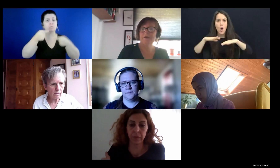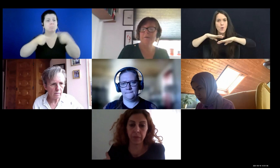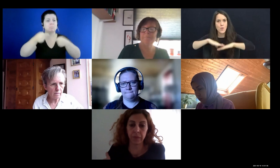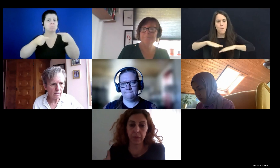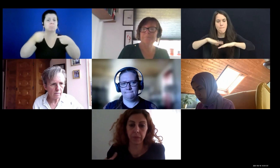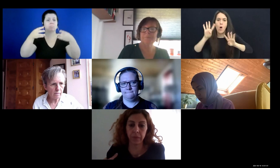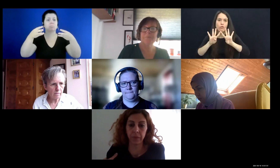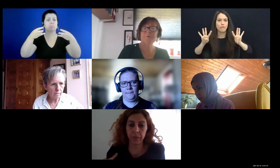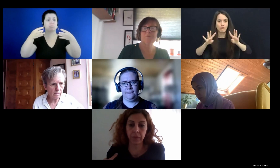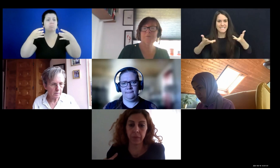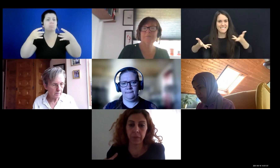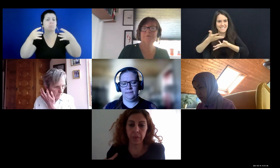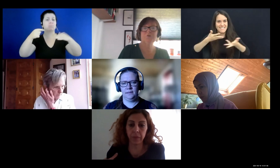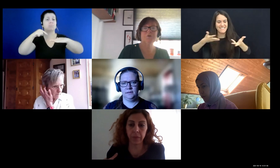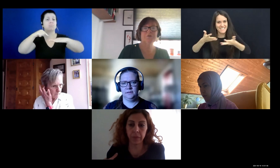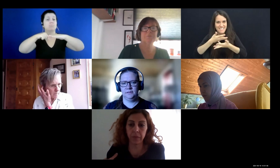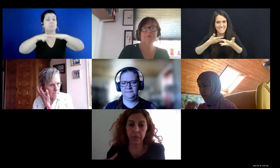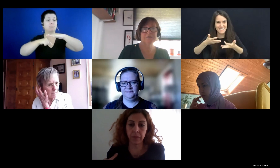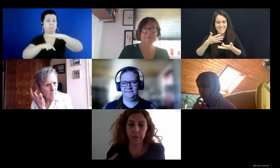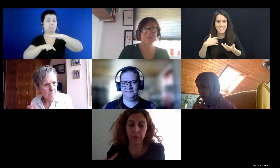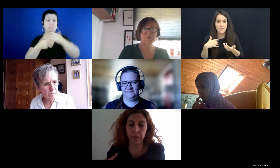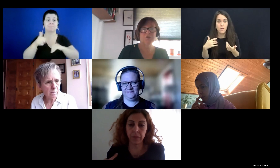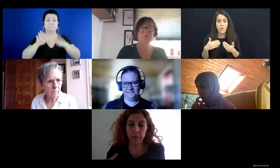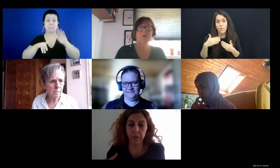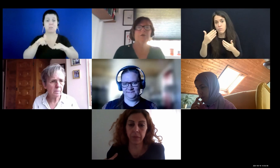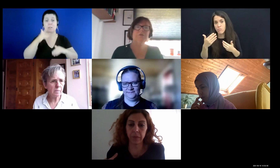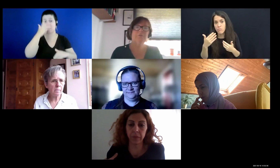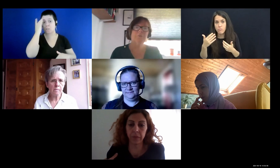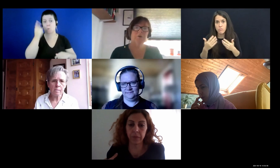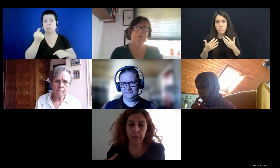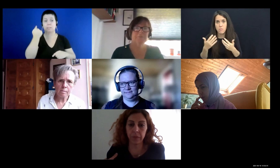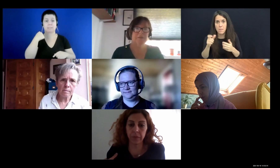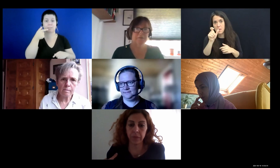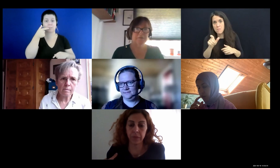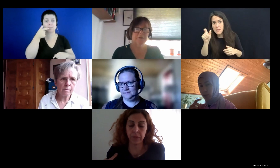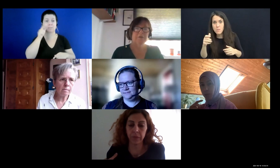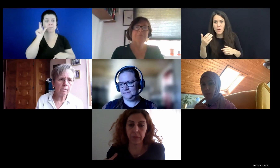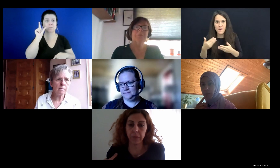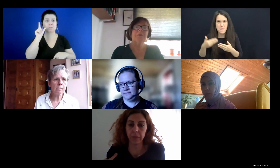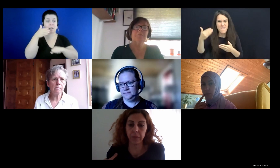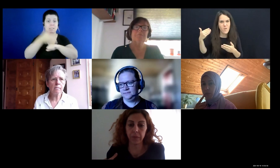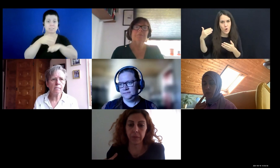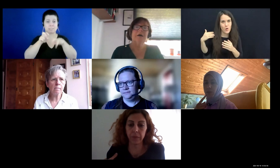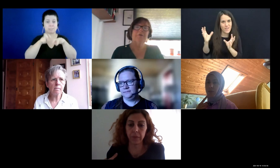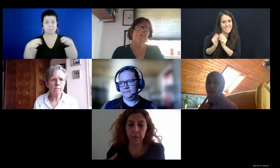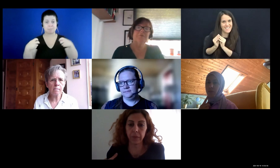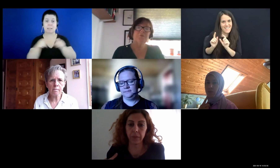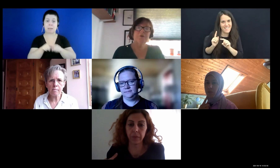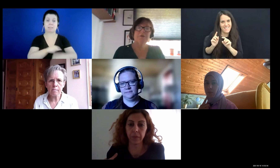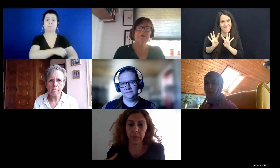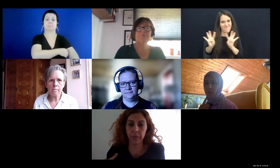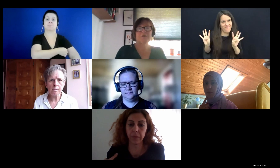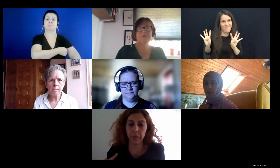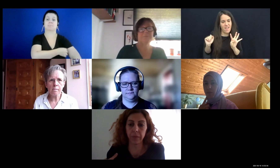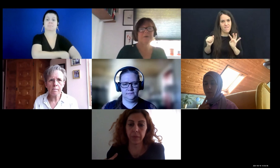other people will be able to join us from the last session too, some of the policymakers. However, before I